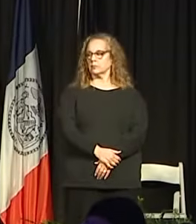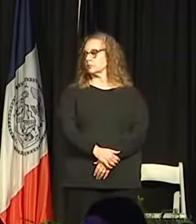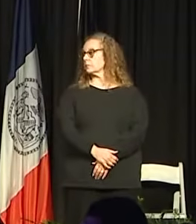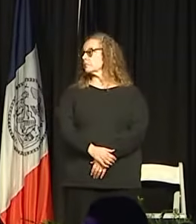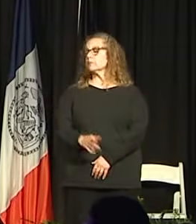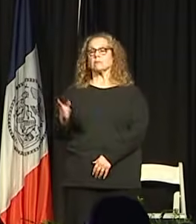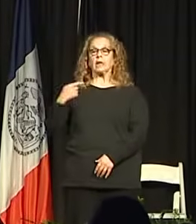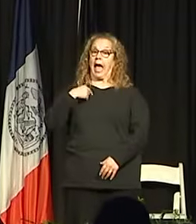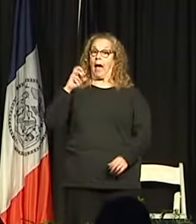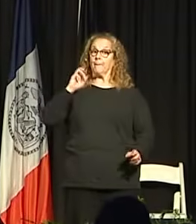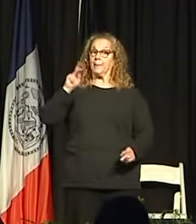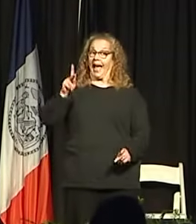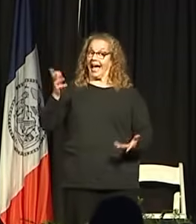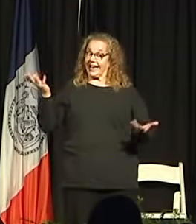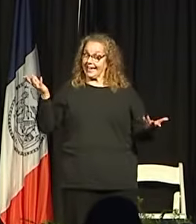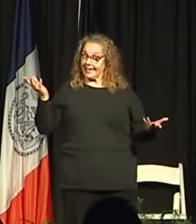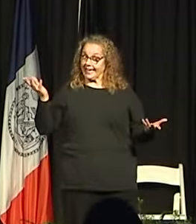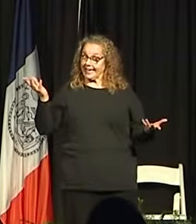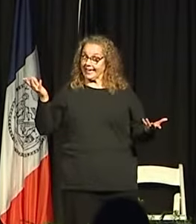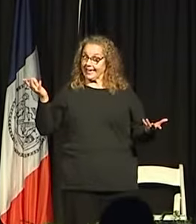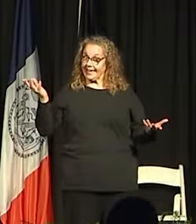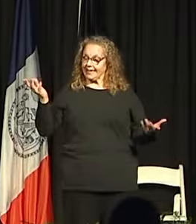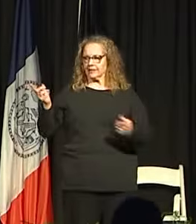Okay, I'm back.